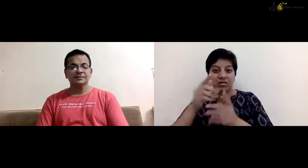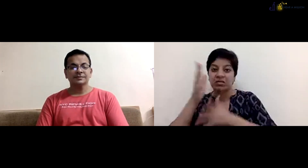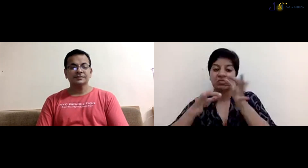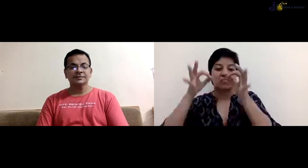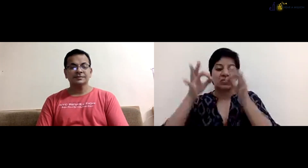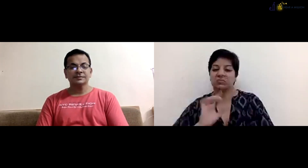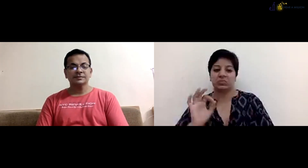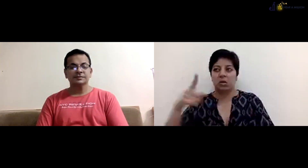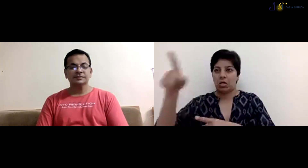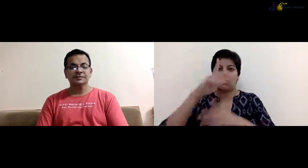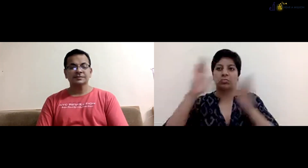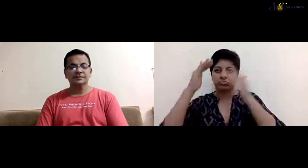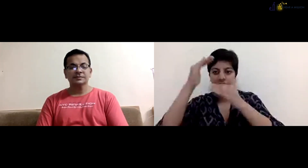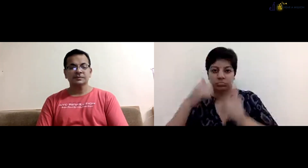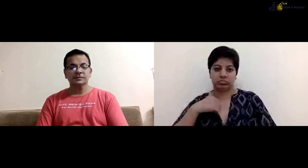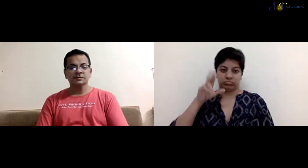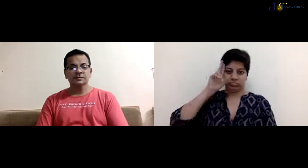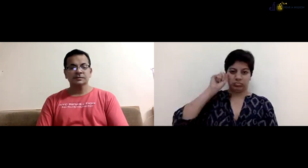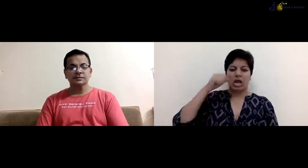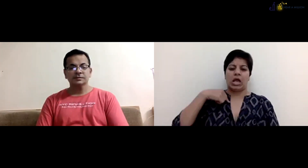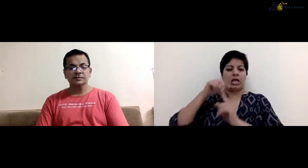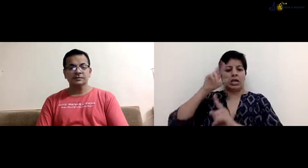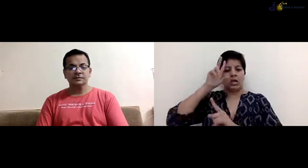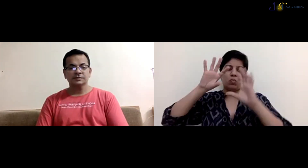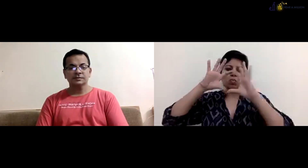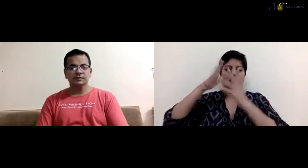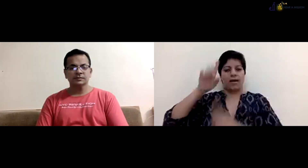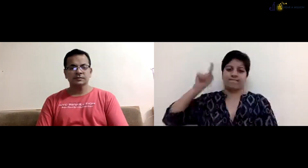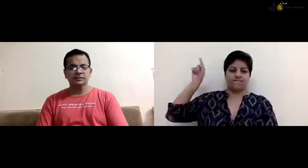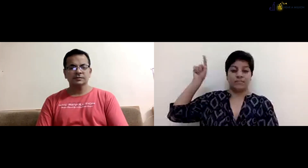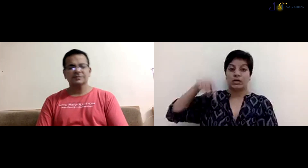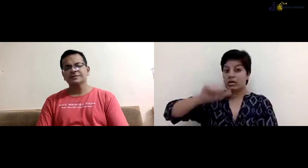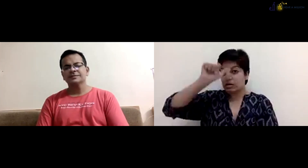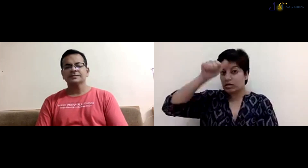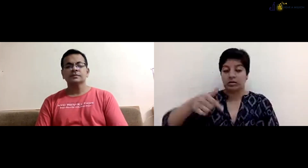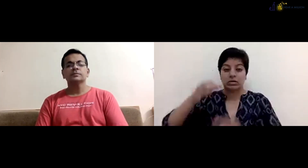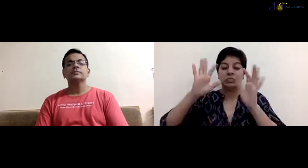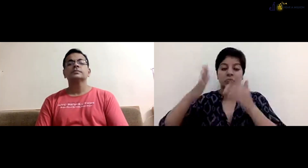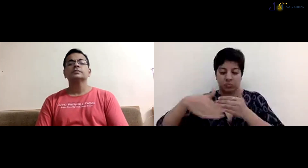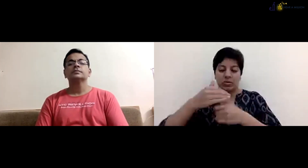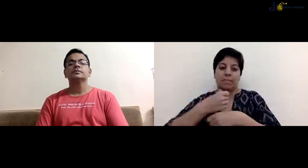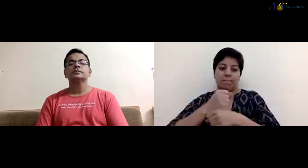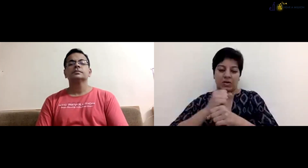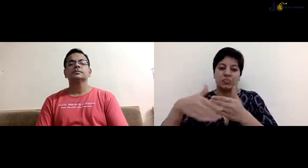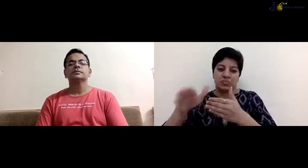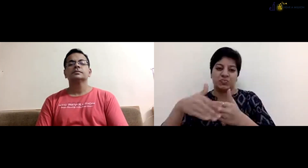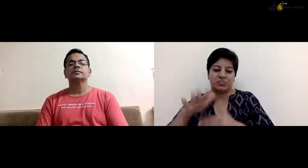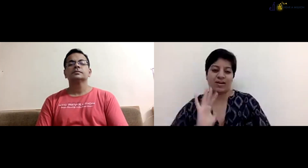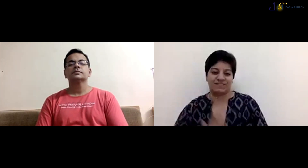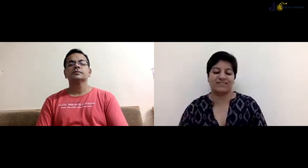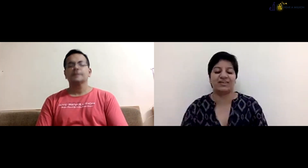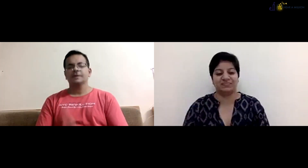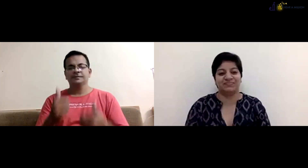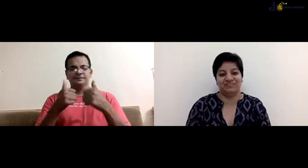deaf people who have the Usher syndrome, some people are signing like this way. But in America, we have the sign,